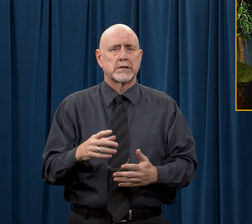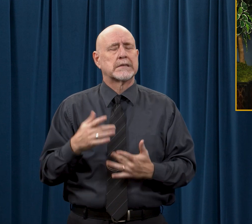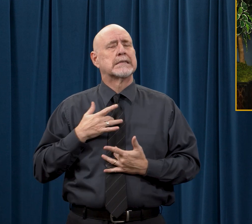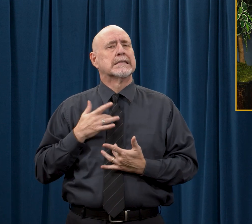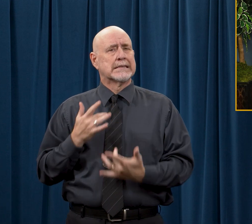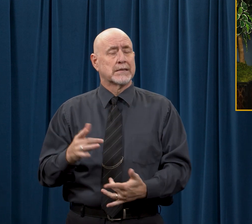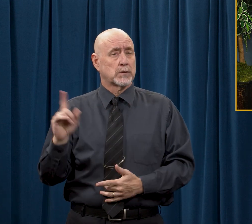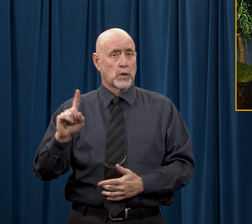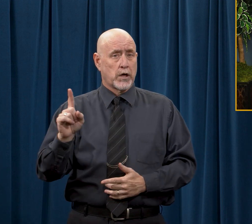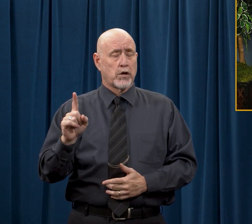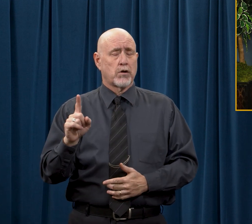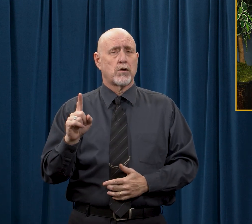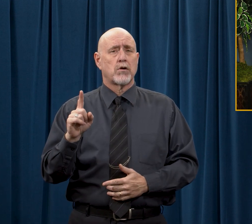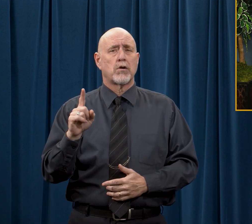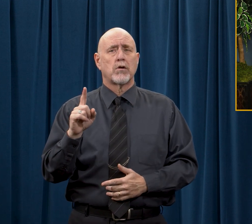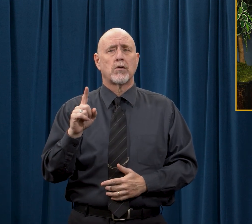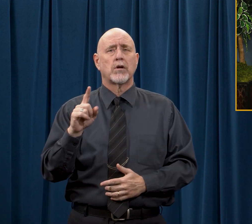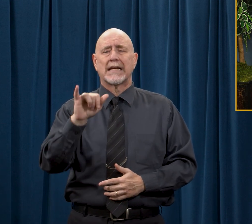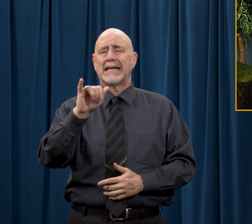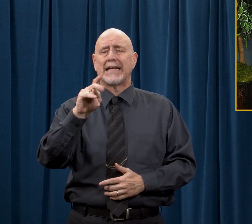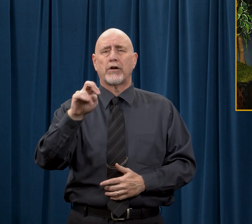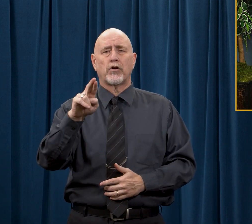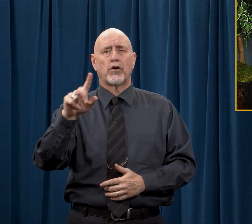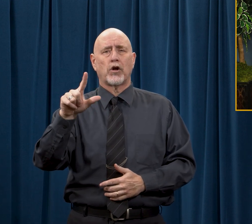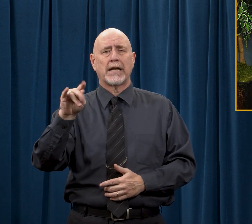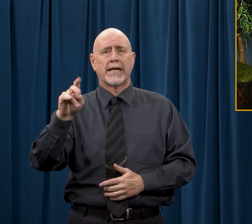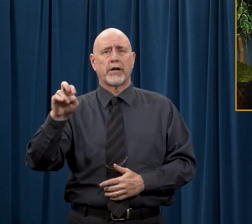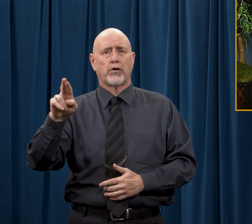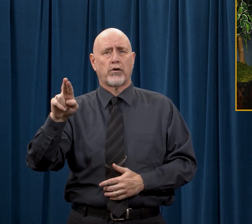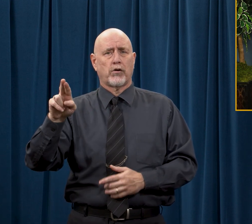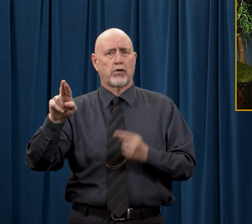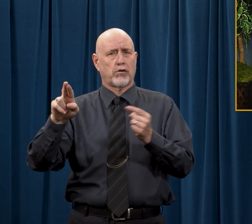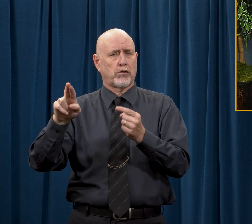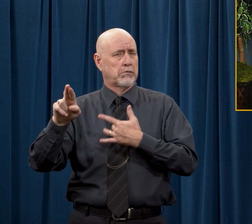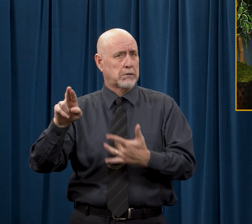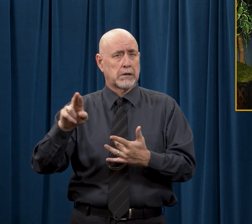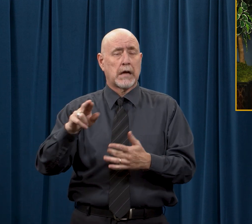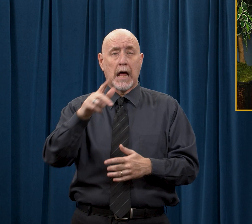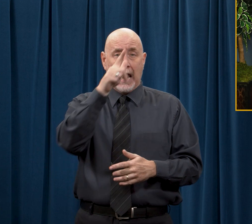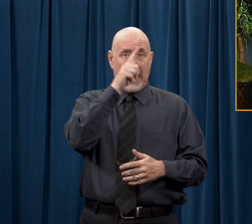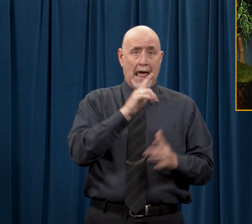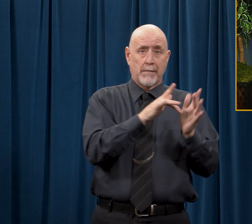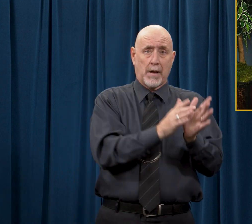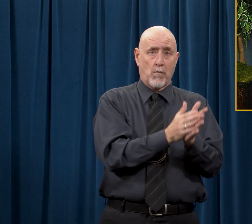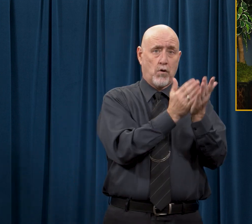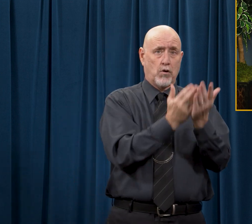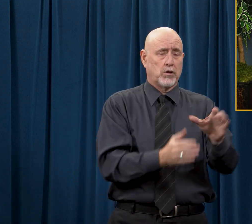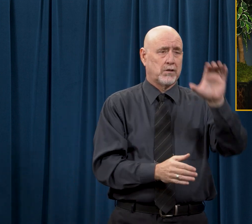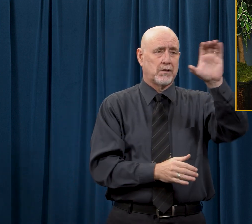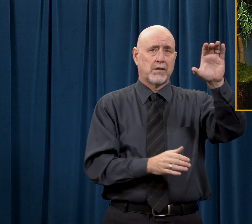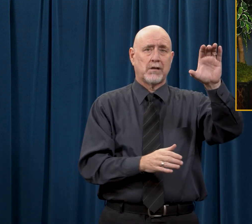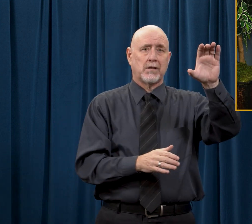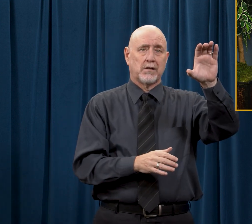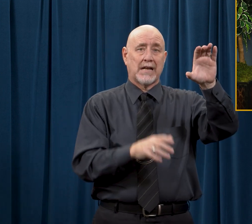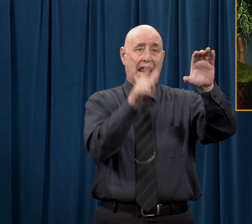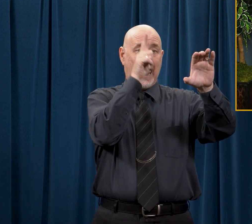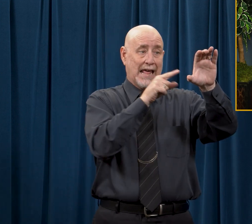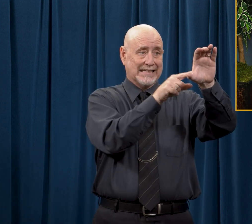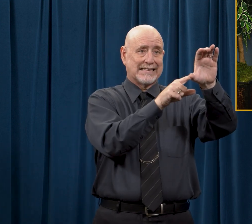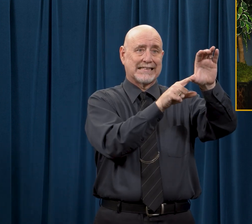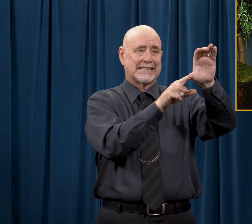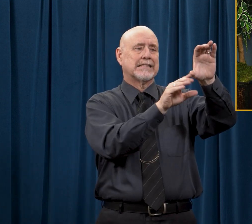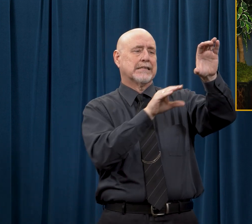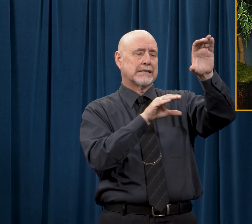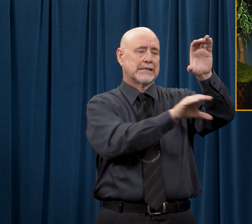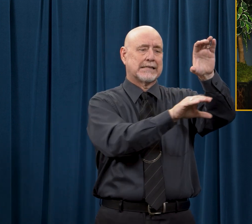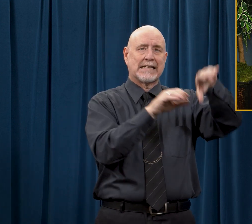people. This was typically done in an interlinear style, where a Latin manuscript would have the English